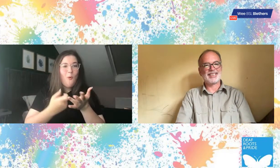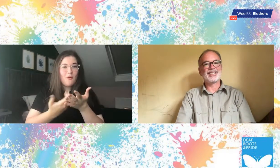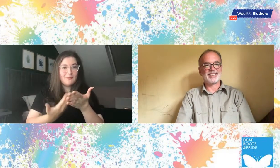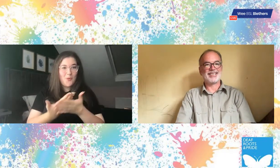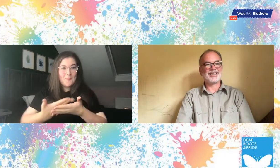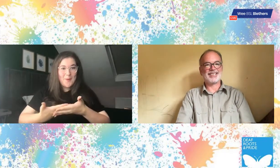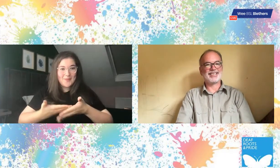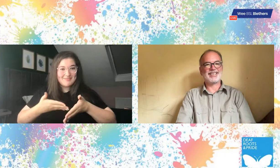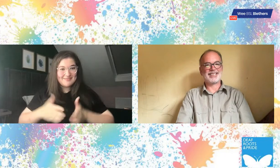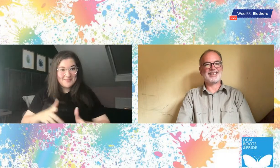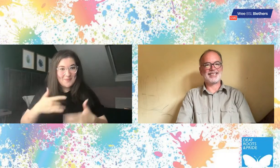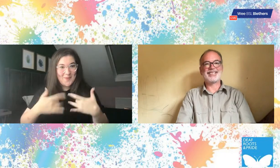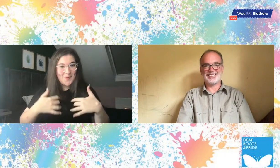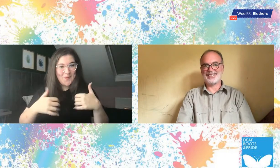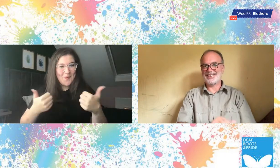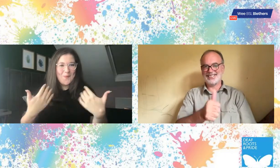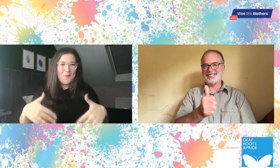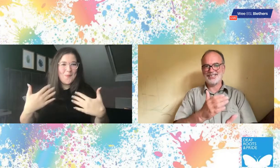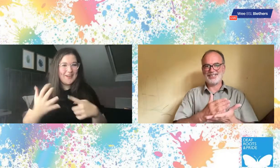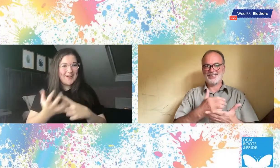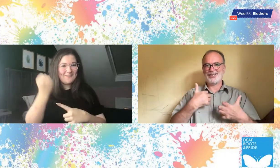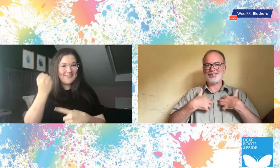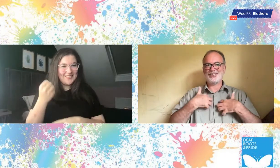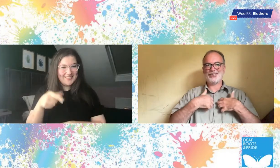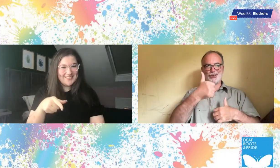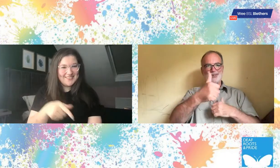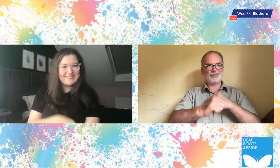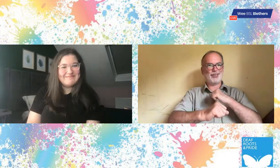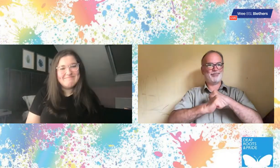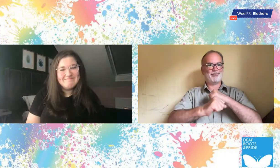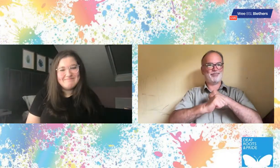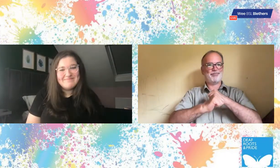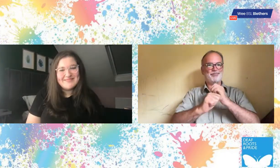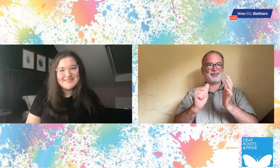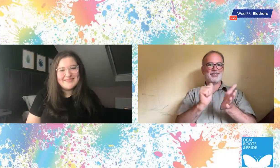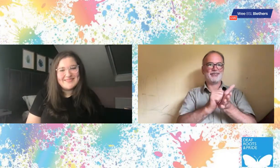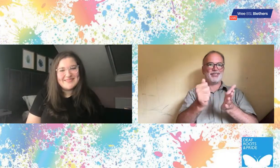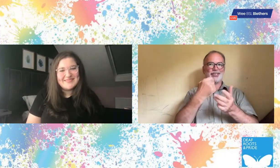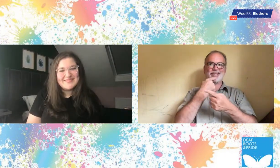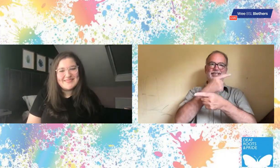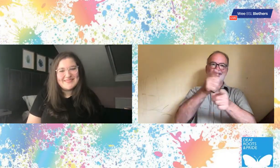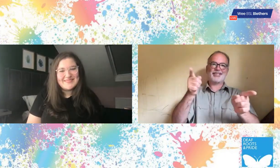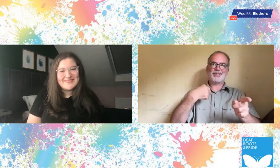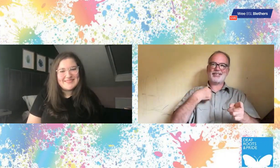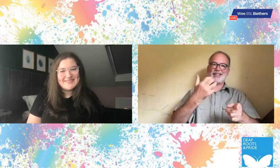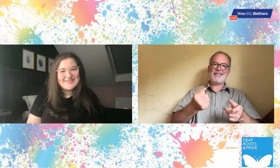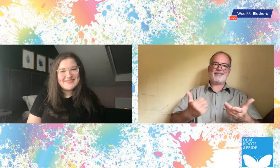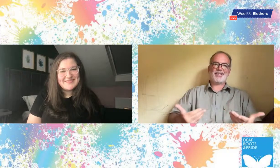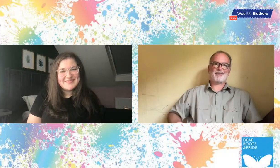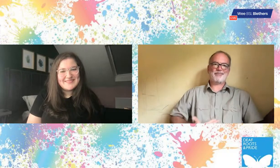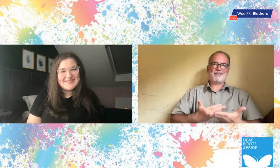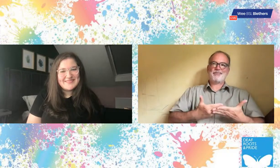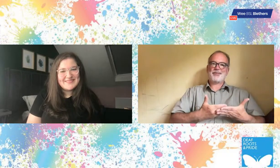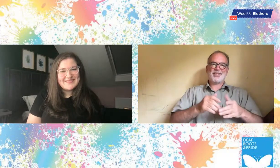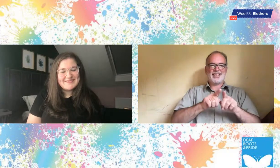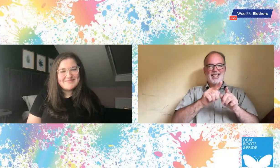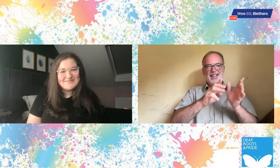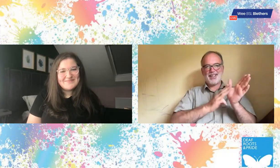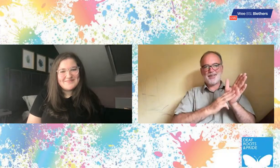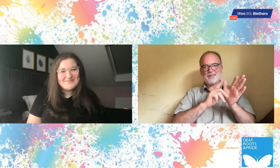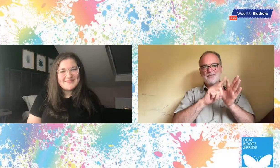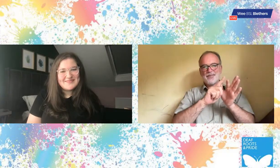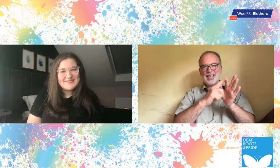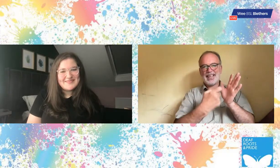comes. do you get really excited if you get a new animal or maybe a wee Oh, baby animal? I do, and I